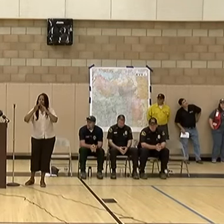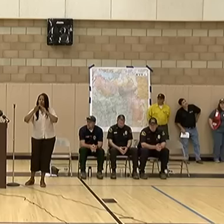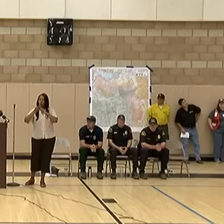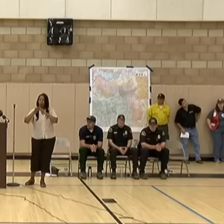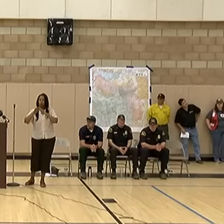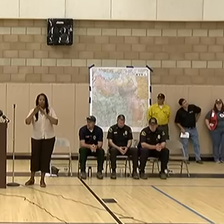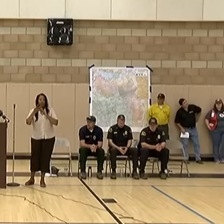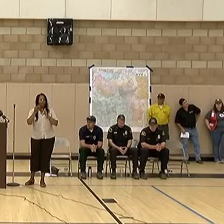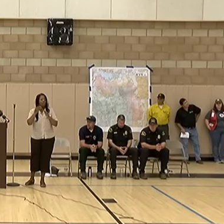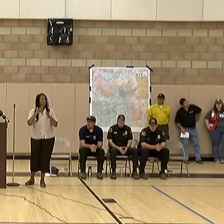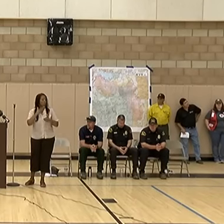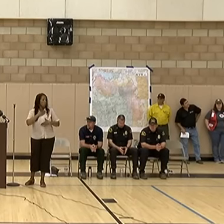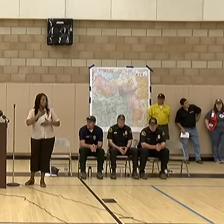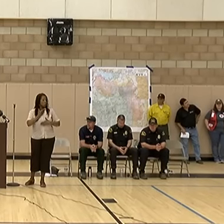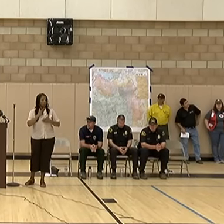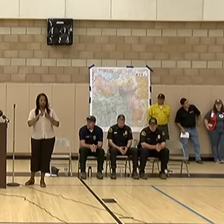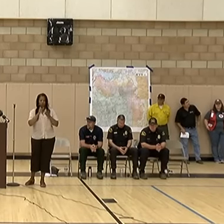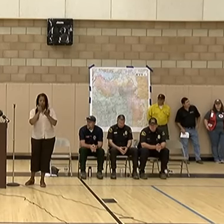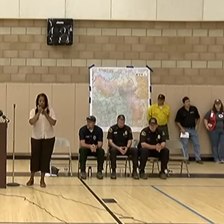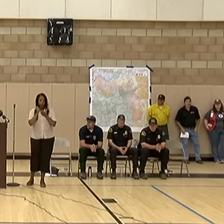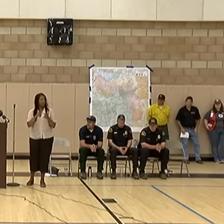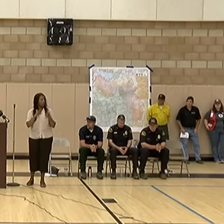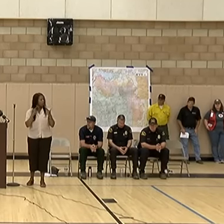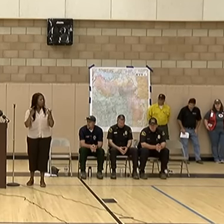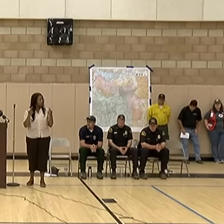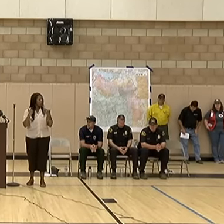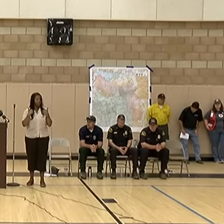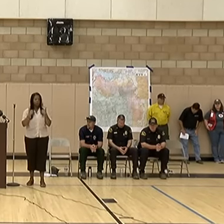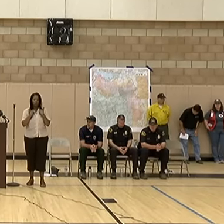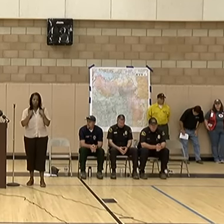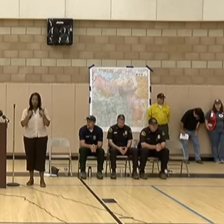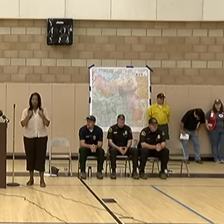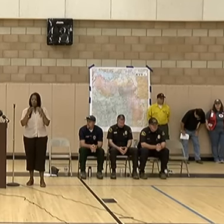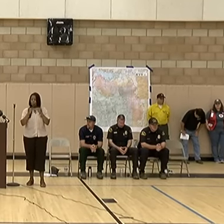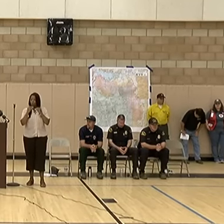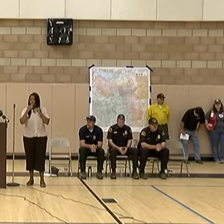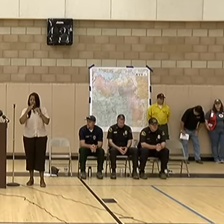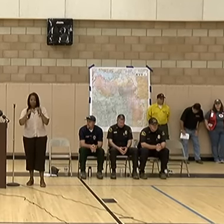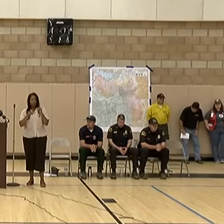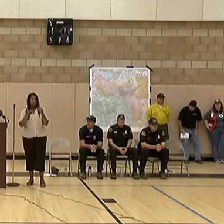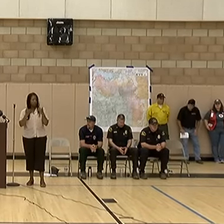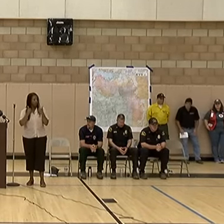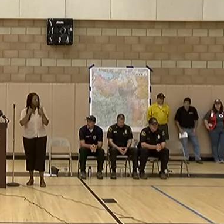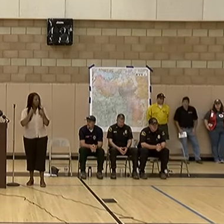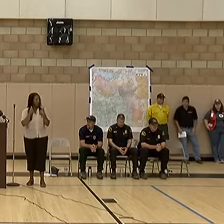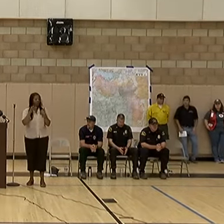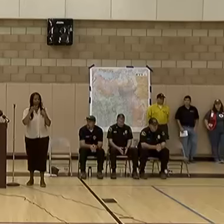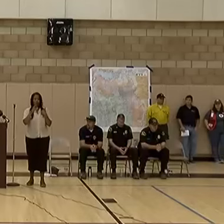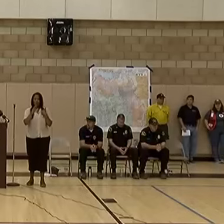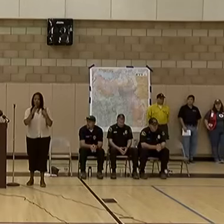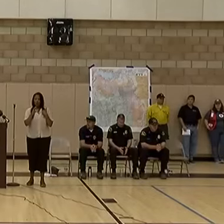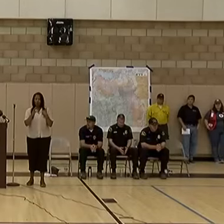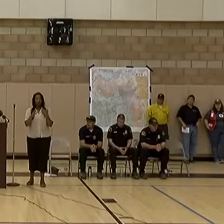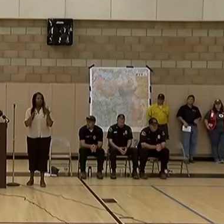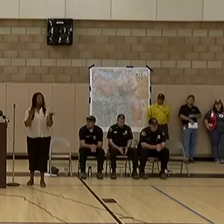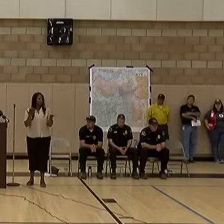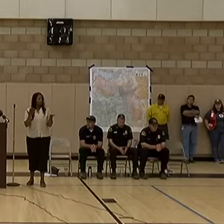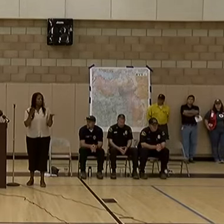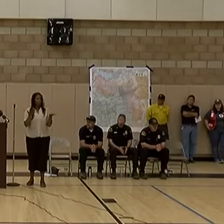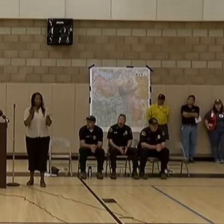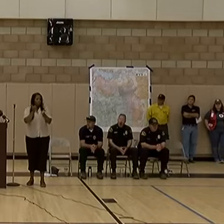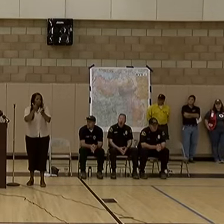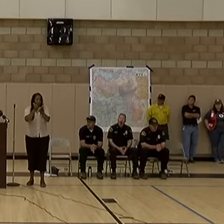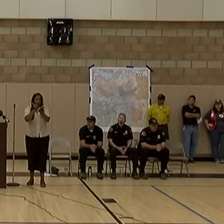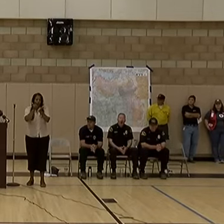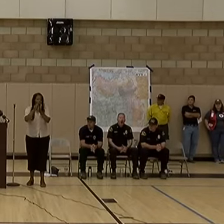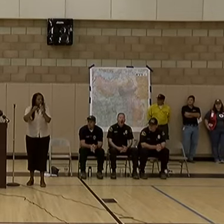to lend a hand, whether they have large animals and more than they have. And it comes down to the good old concept of